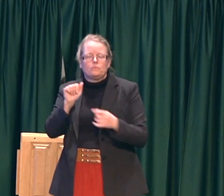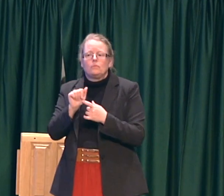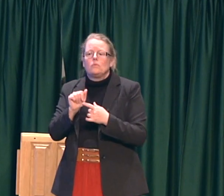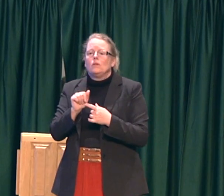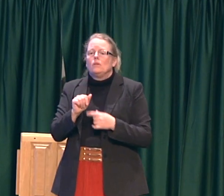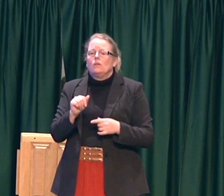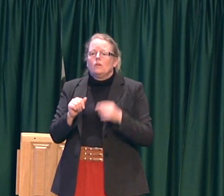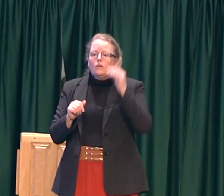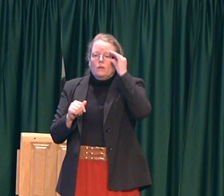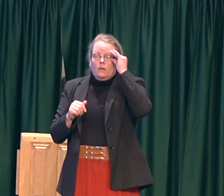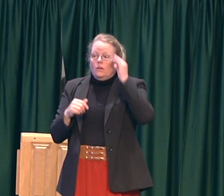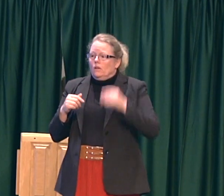I mentioned VRI a lot before.